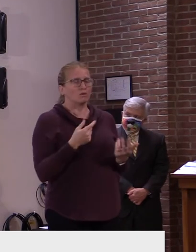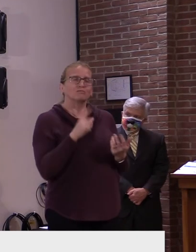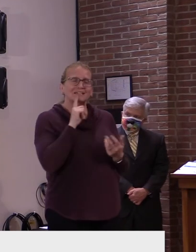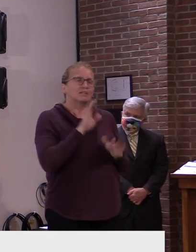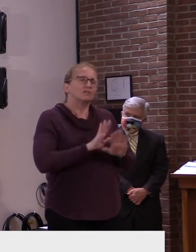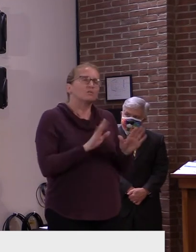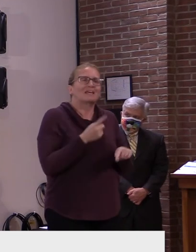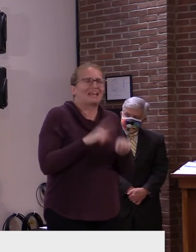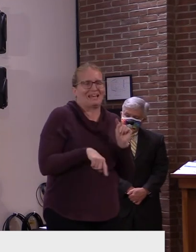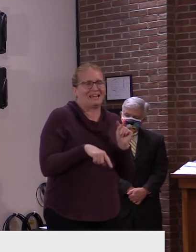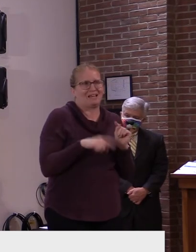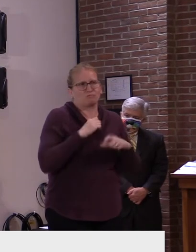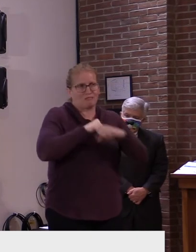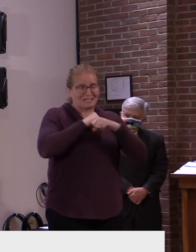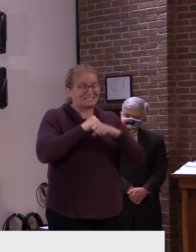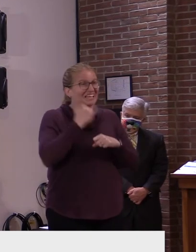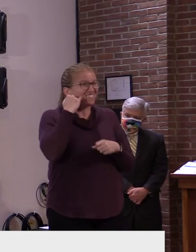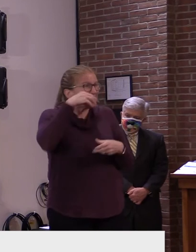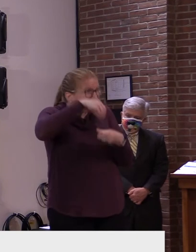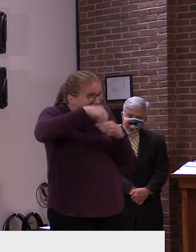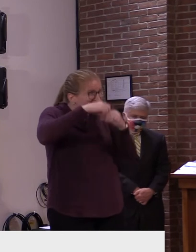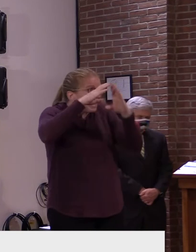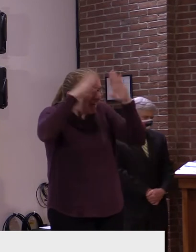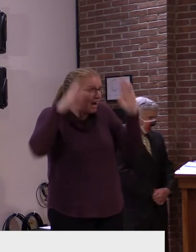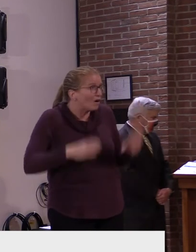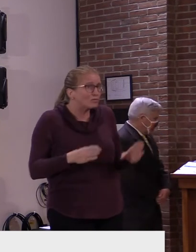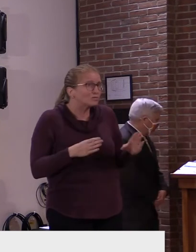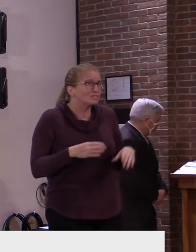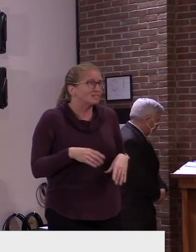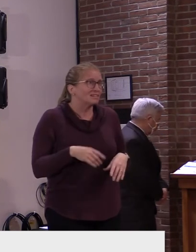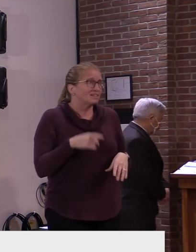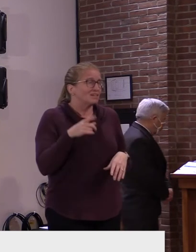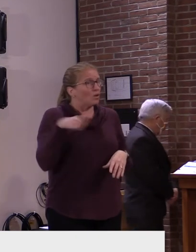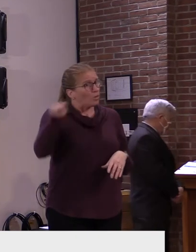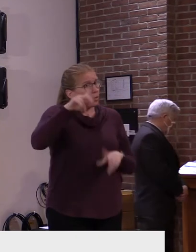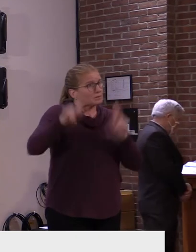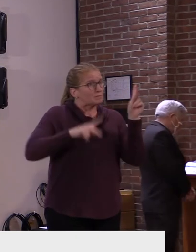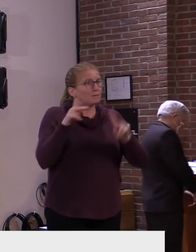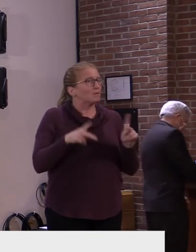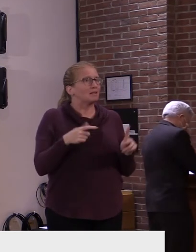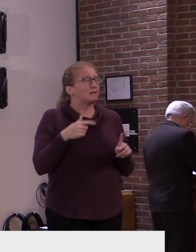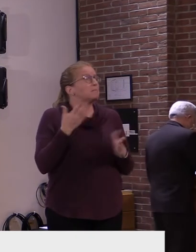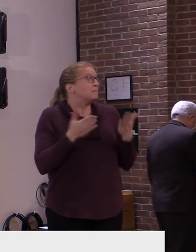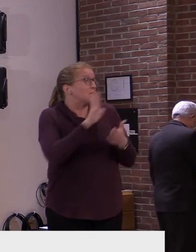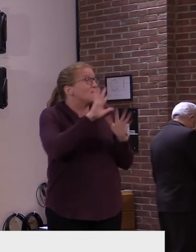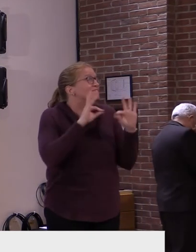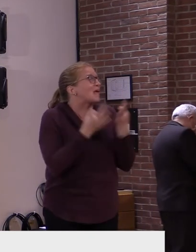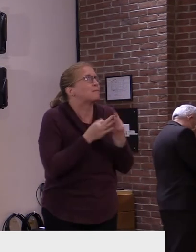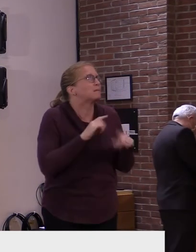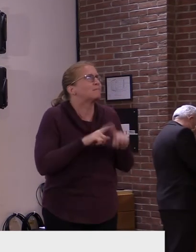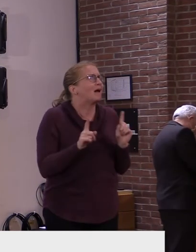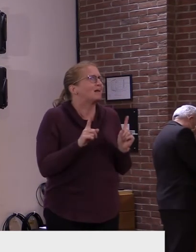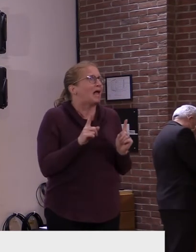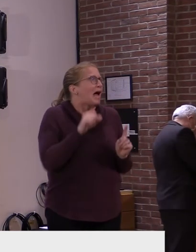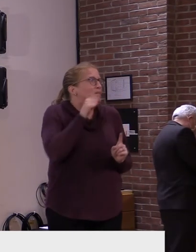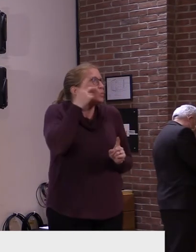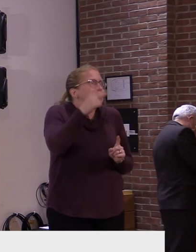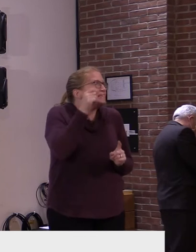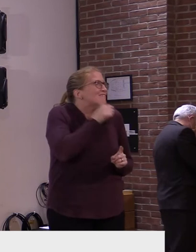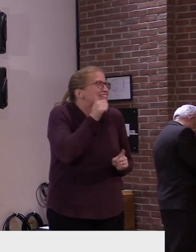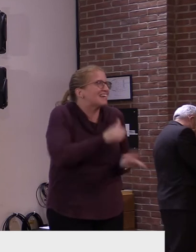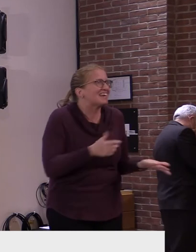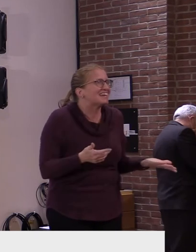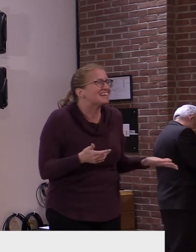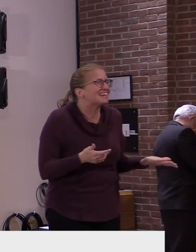setting with people you're not uh don't interact or don't aren't somewhat family members that you see on a daily